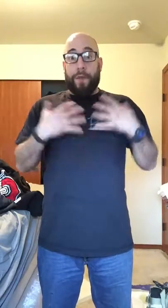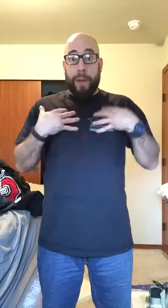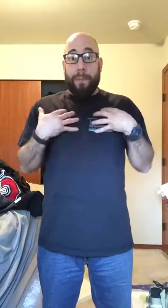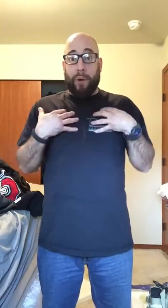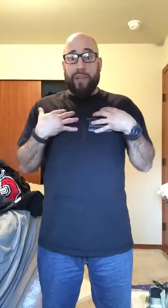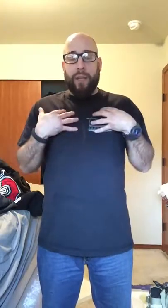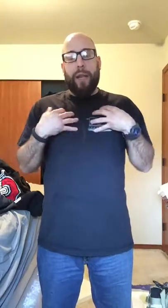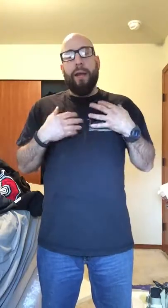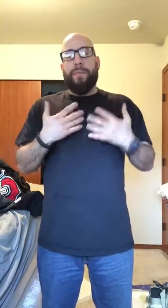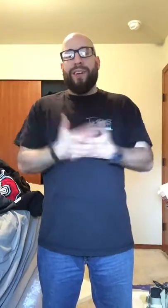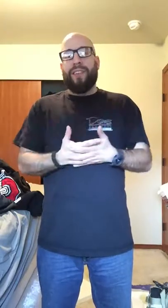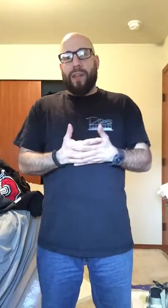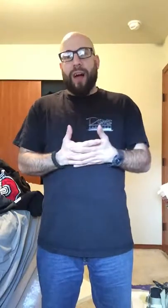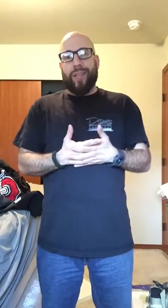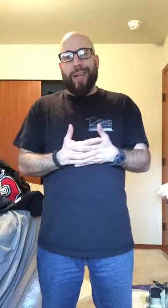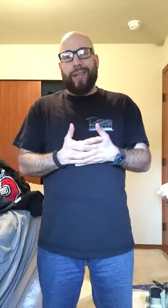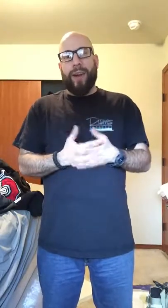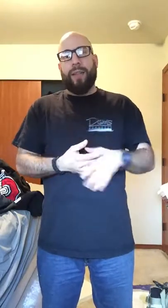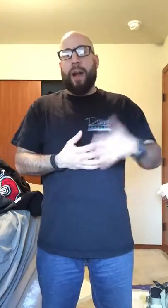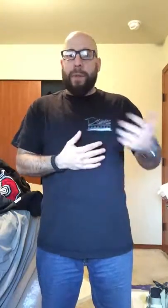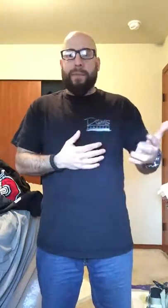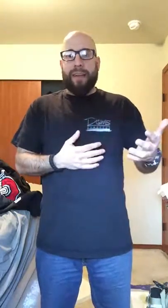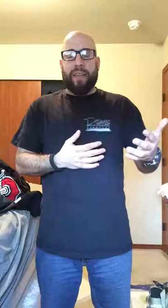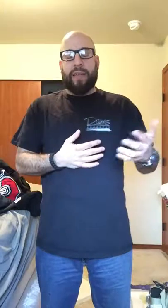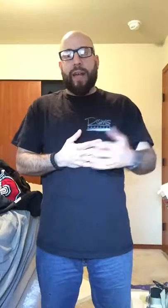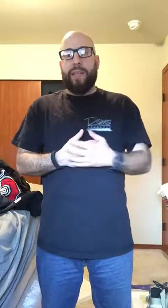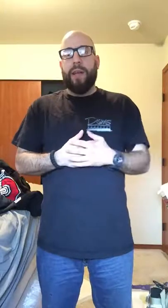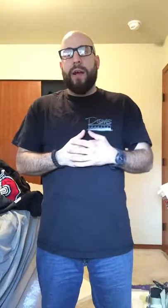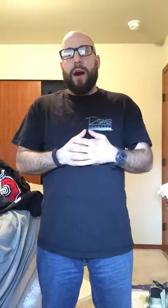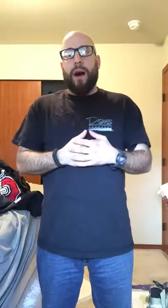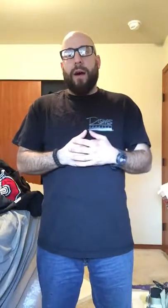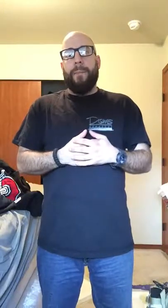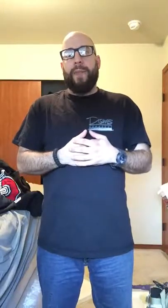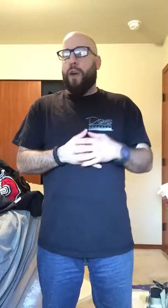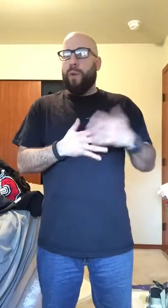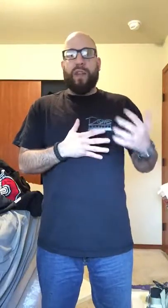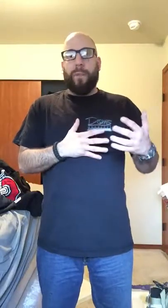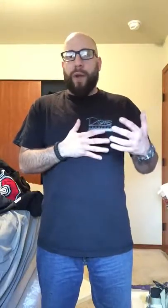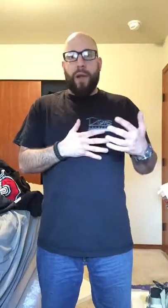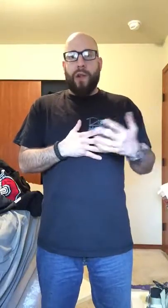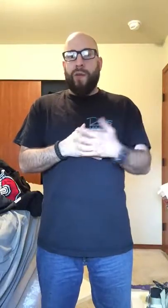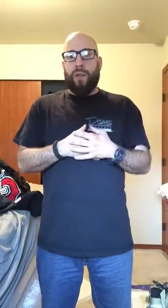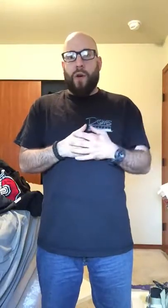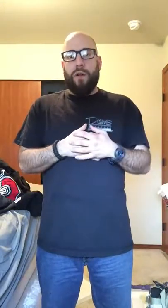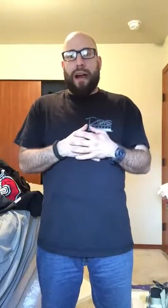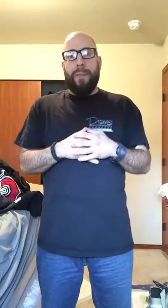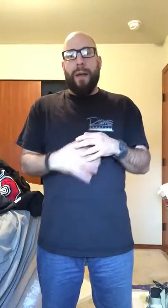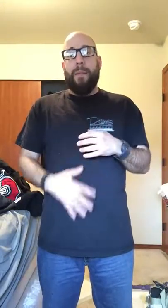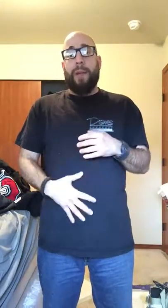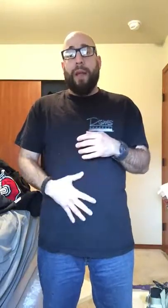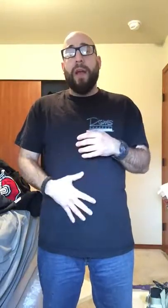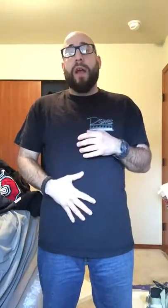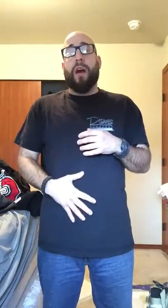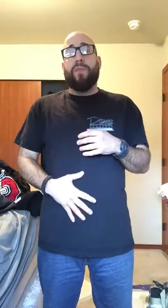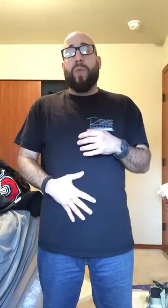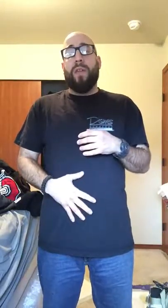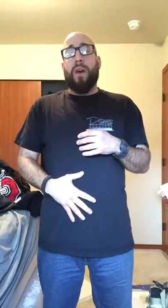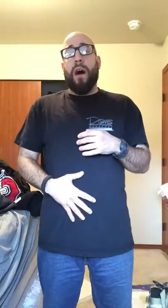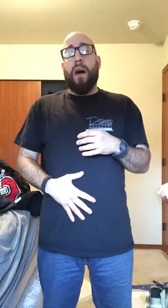me personally. Plus, Glock sights suck. They come with plastic sights. They're always going to break on you at the wrong time. M&P comes with